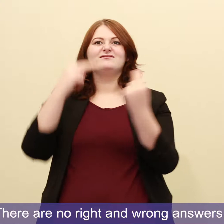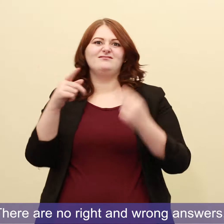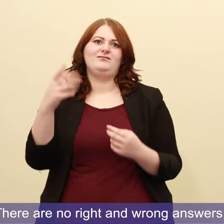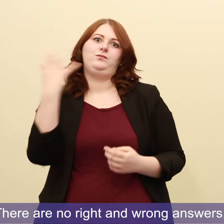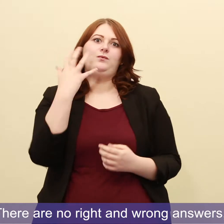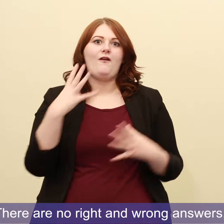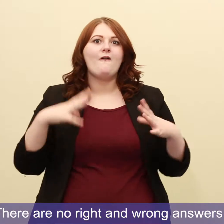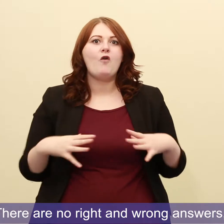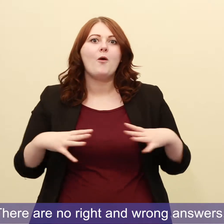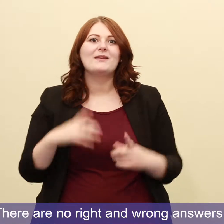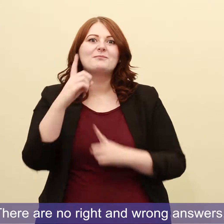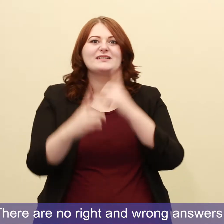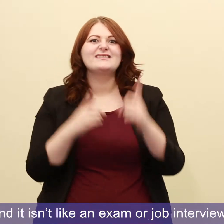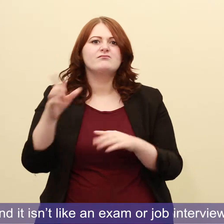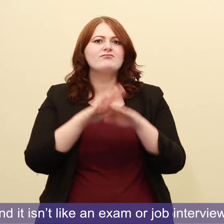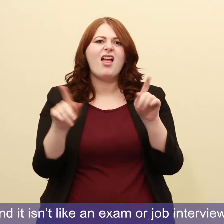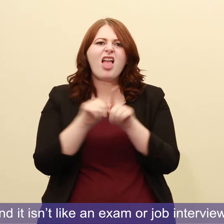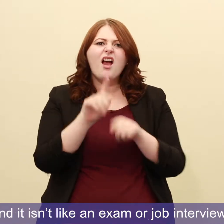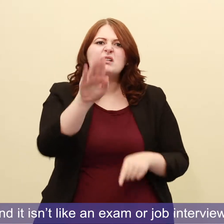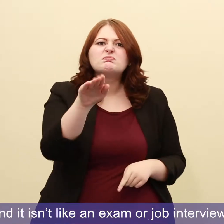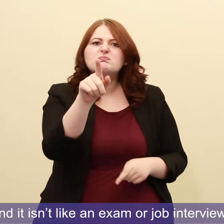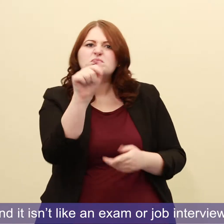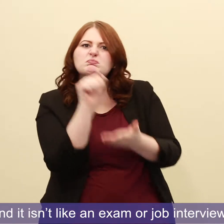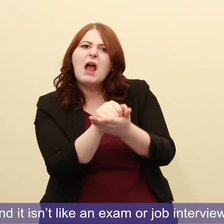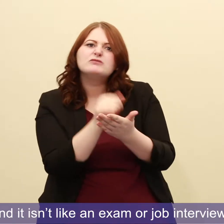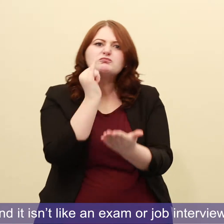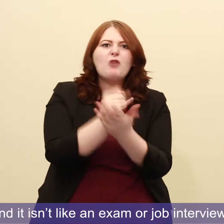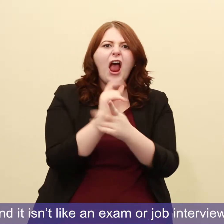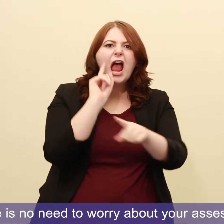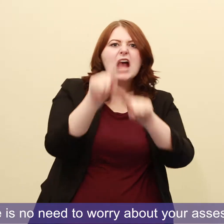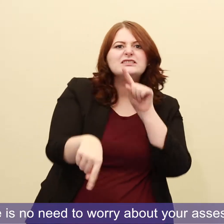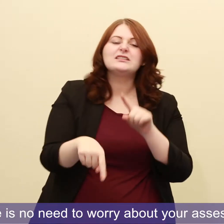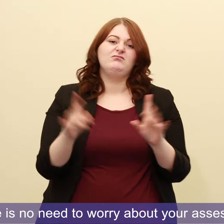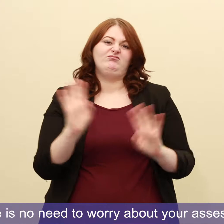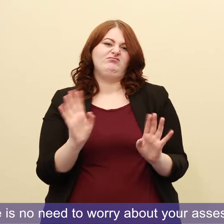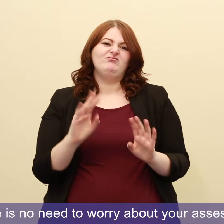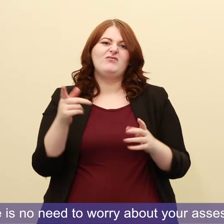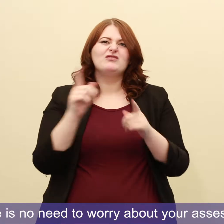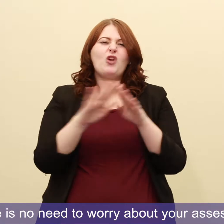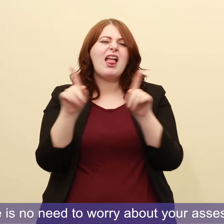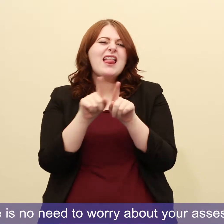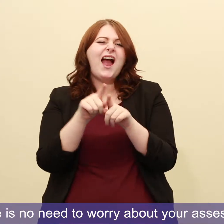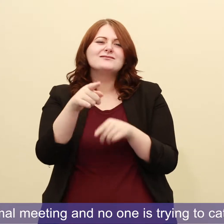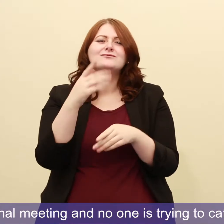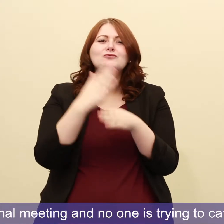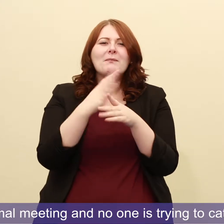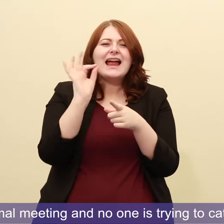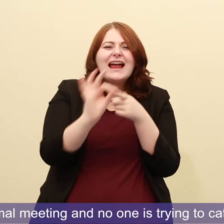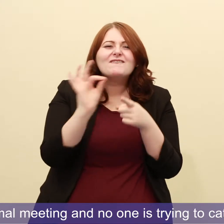There are no right and wrong answers, and it isn't like an exam or job interview, so there is no need to worry about your assessment. It is an informal